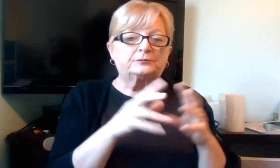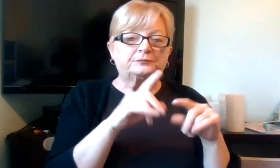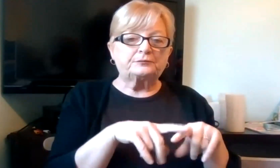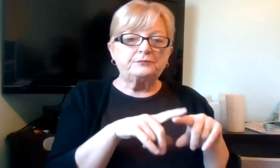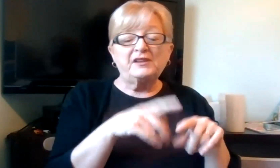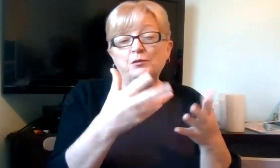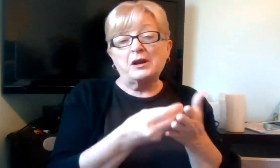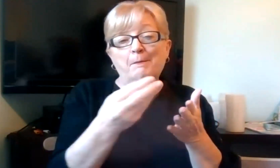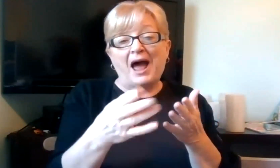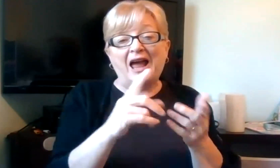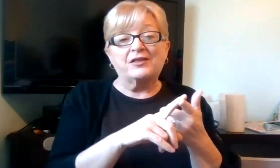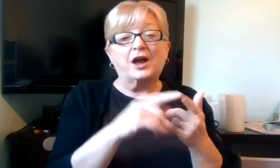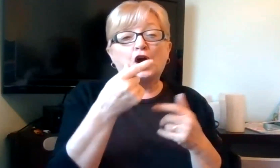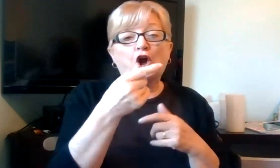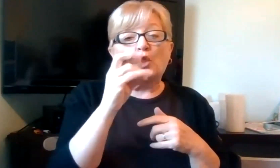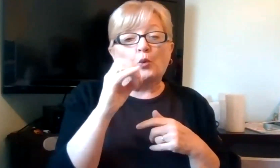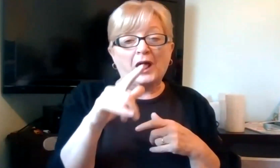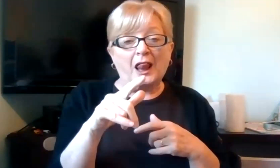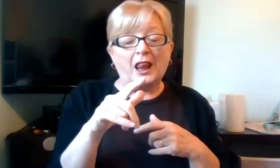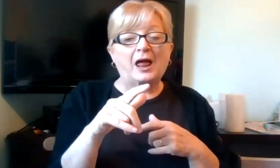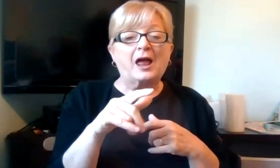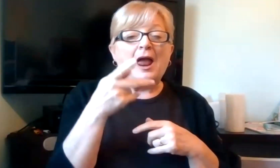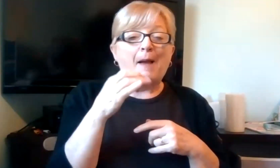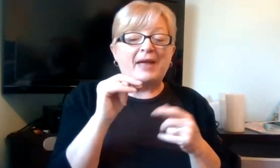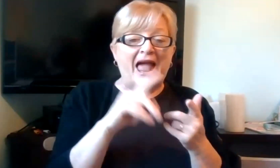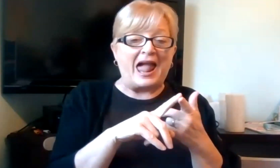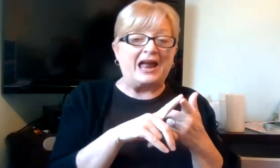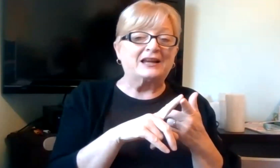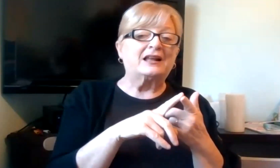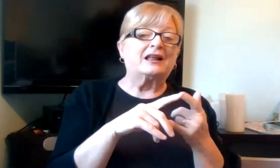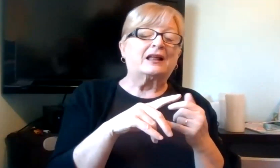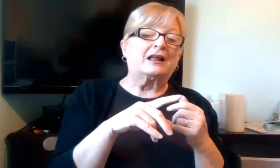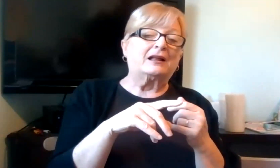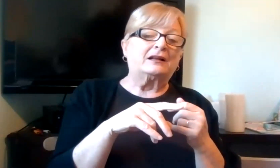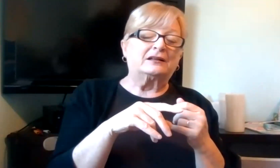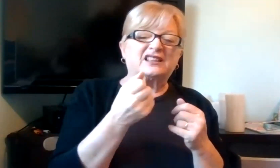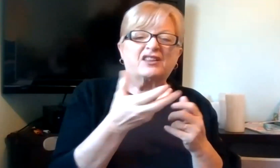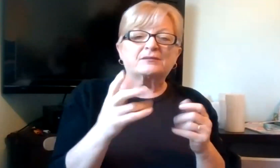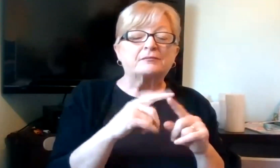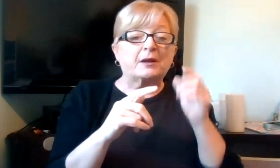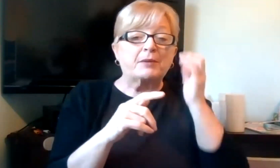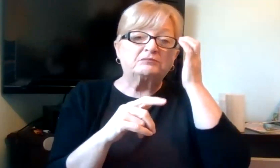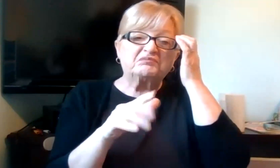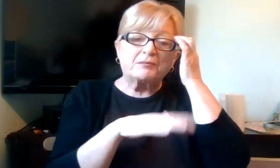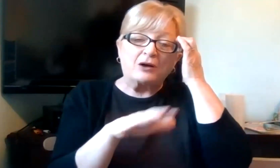pan and all of the other pans and the thermometers and things, but just baseline, the oven itself is probably